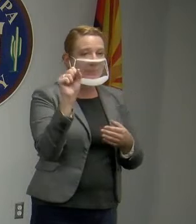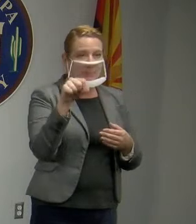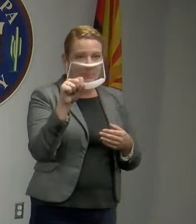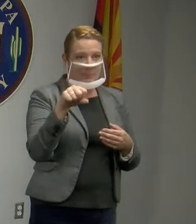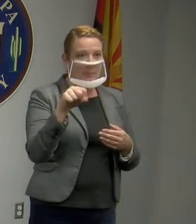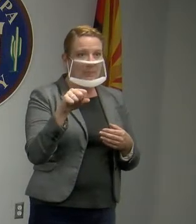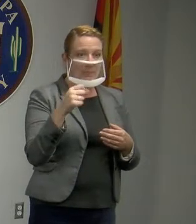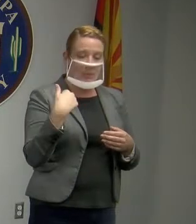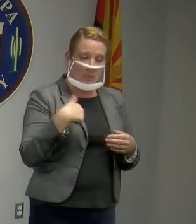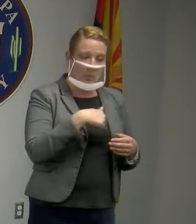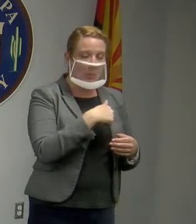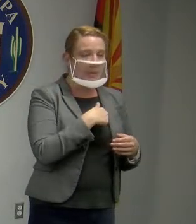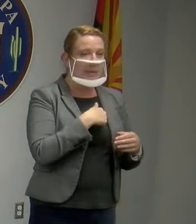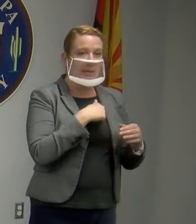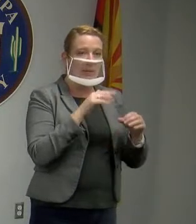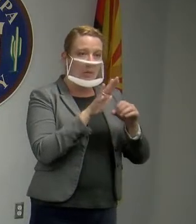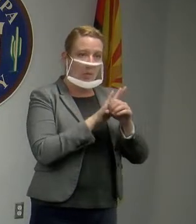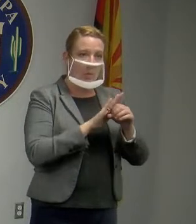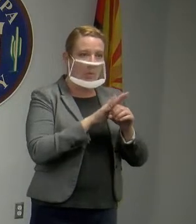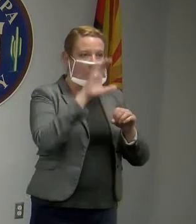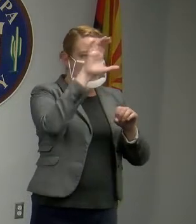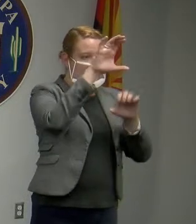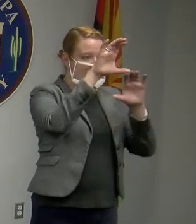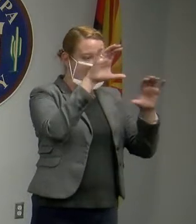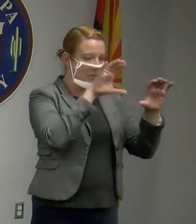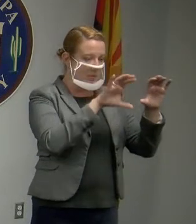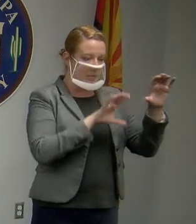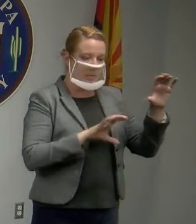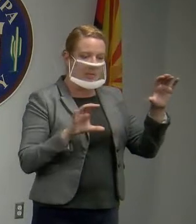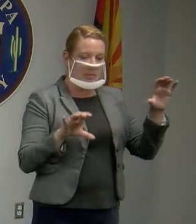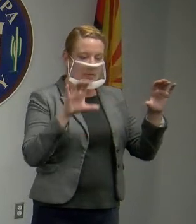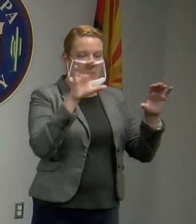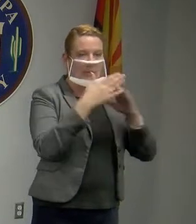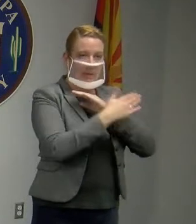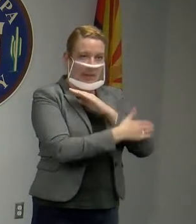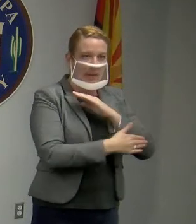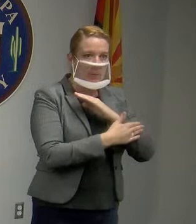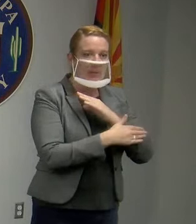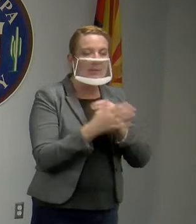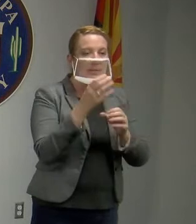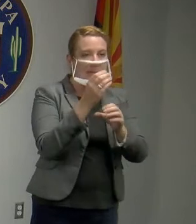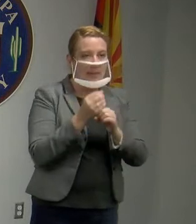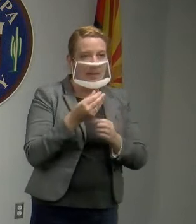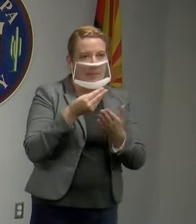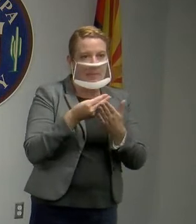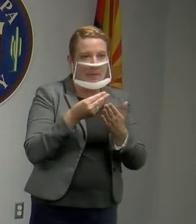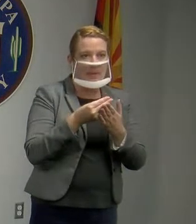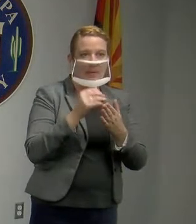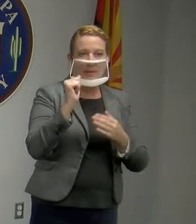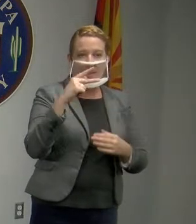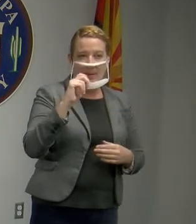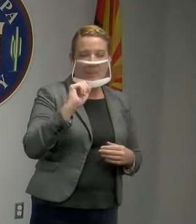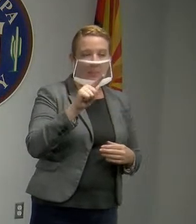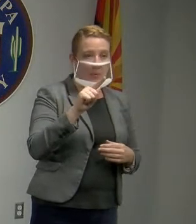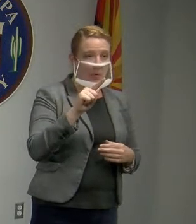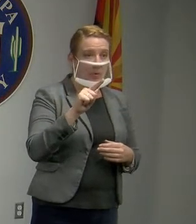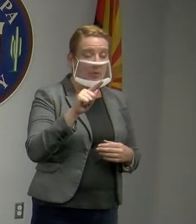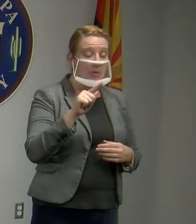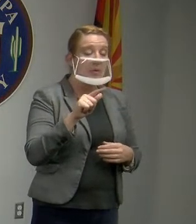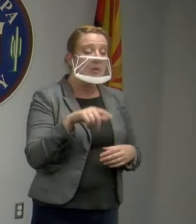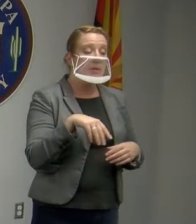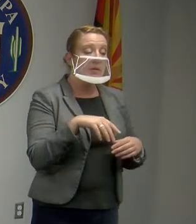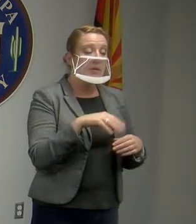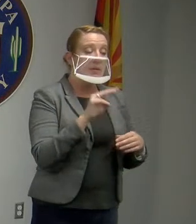received CARES Act funding in early April. At that point, the Maricopa County was already spending a great deal of